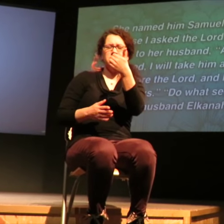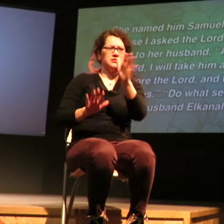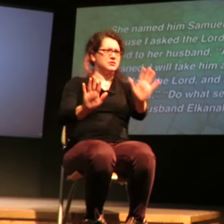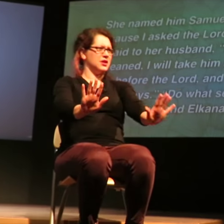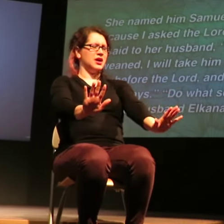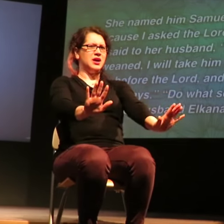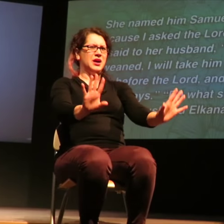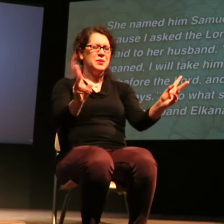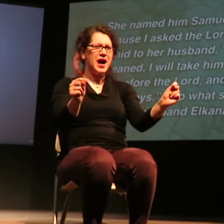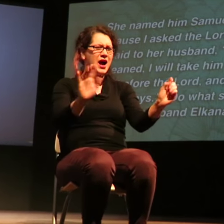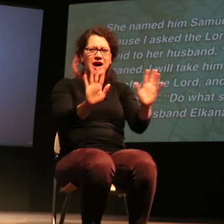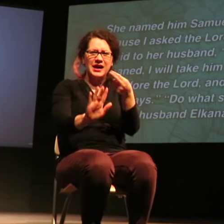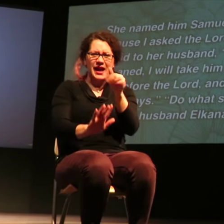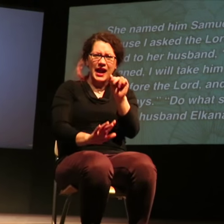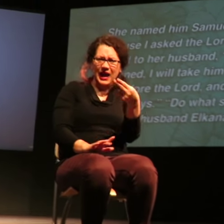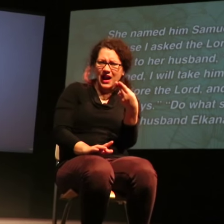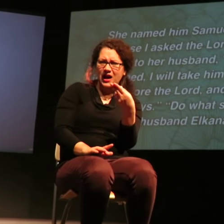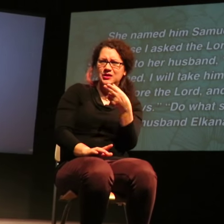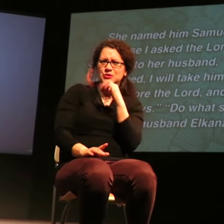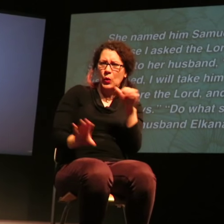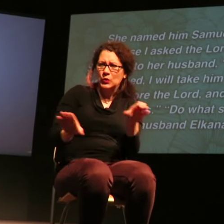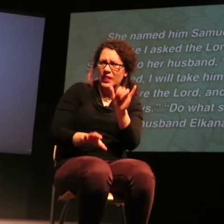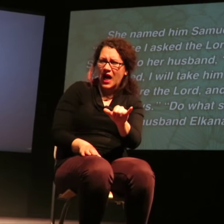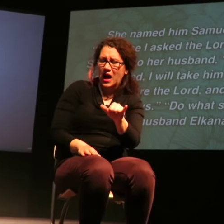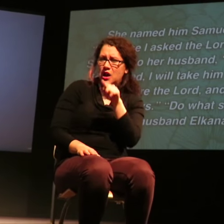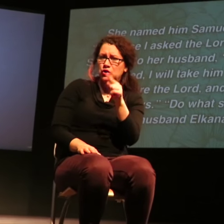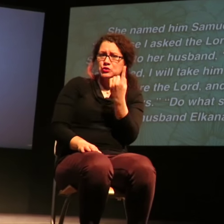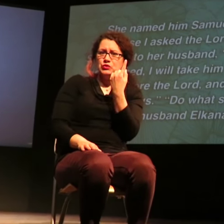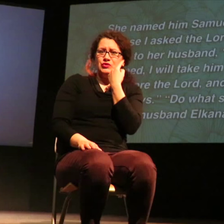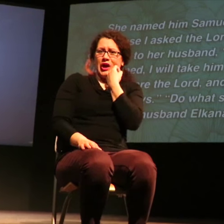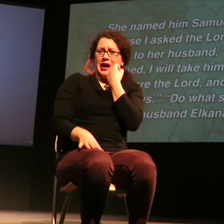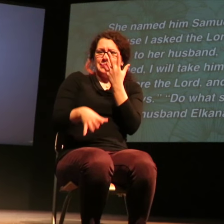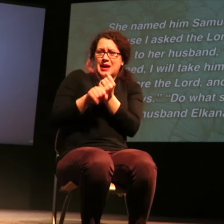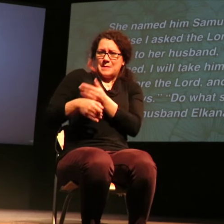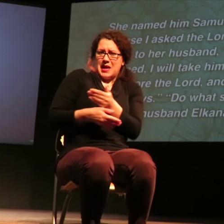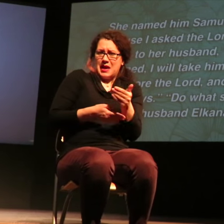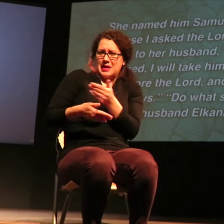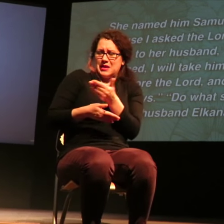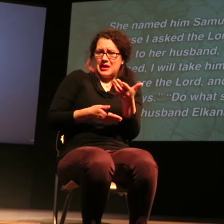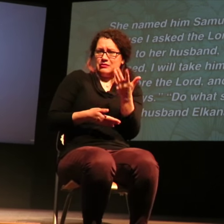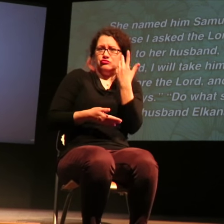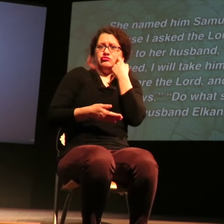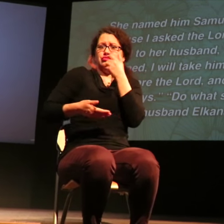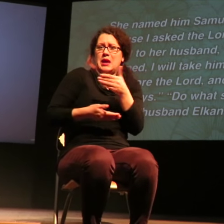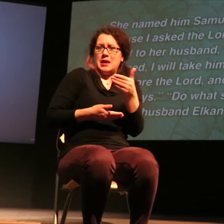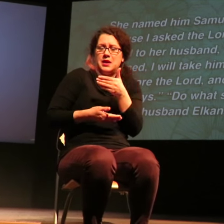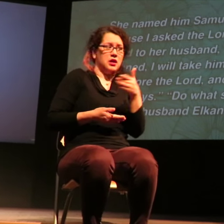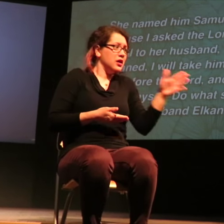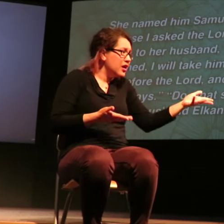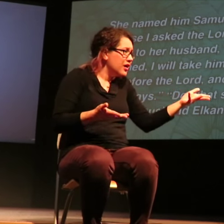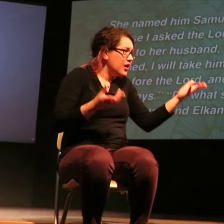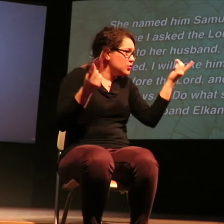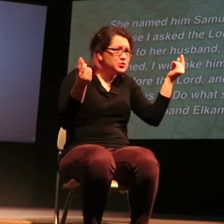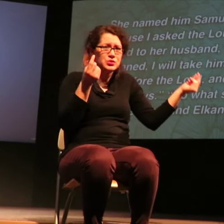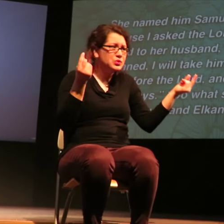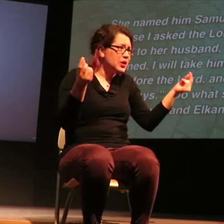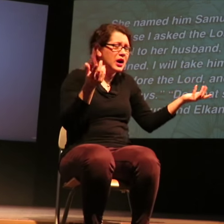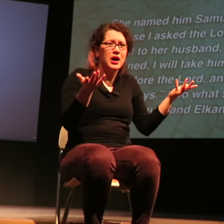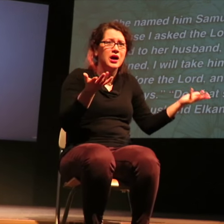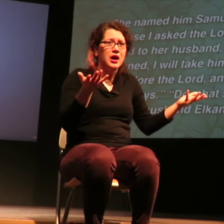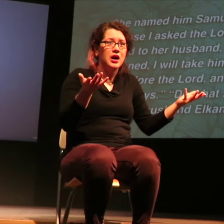No, Hannah, don't do that. You just got your child. You just had your baby. Elkanah, what are you guys thinking?